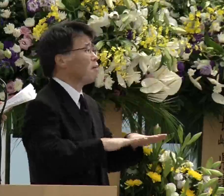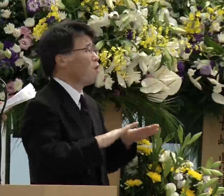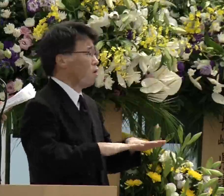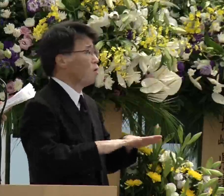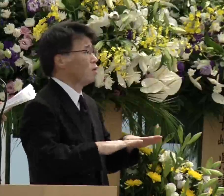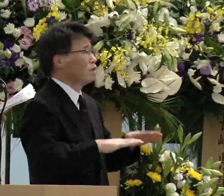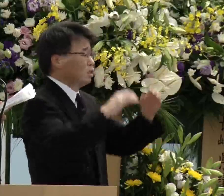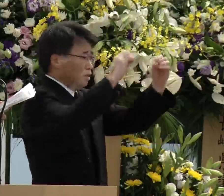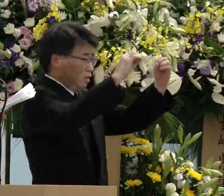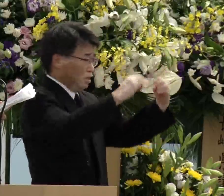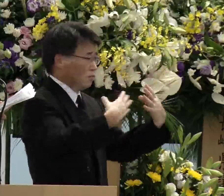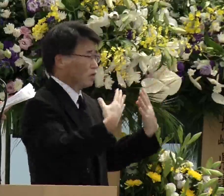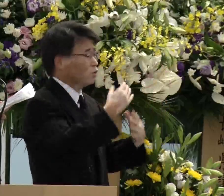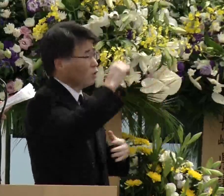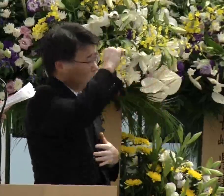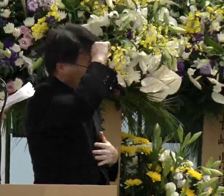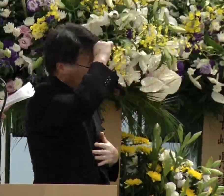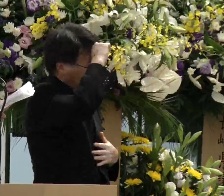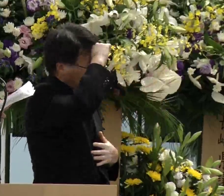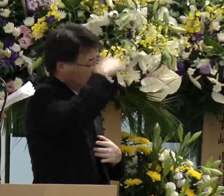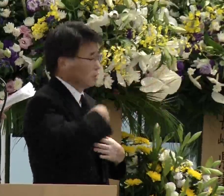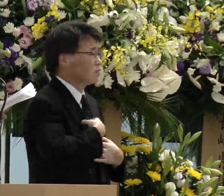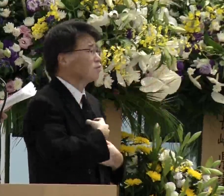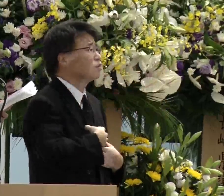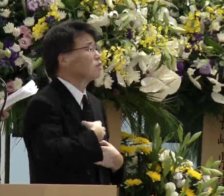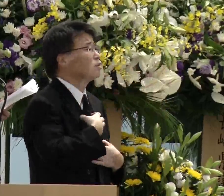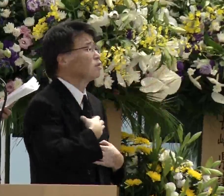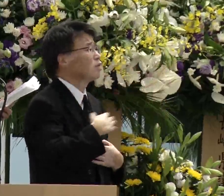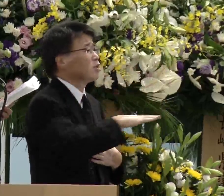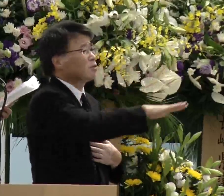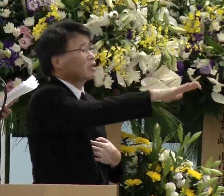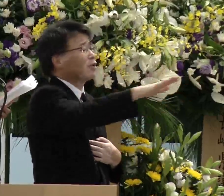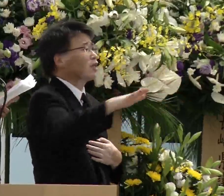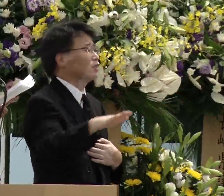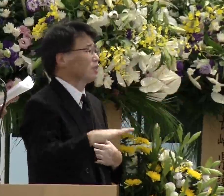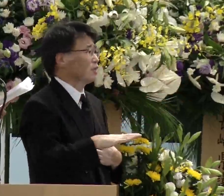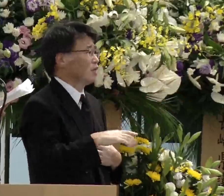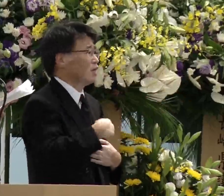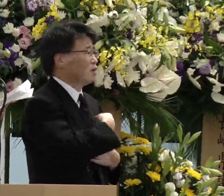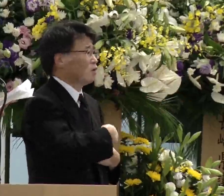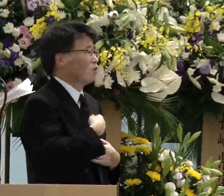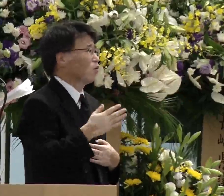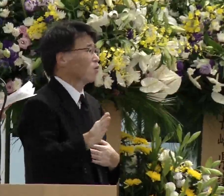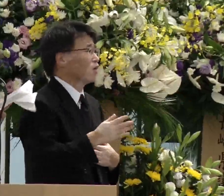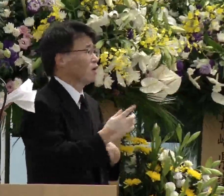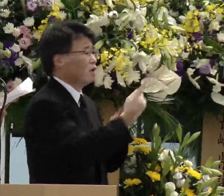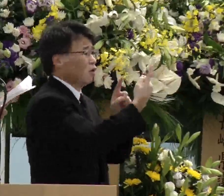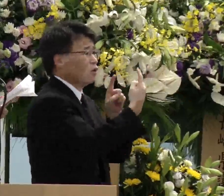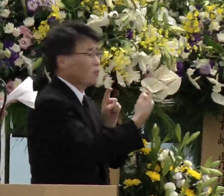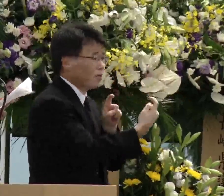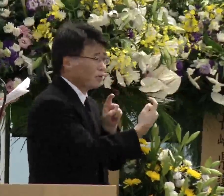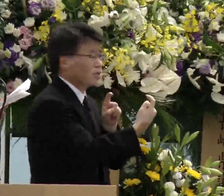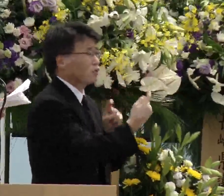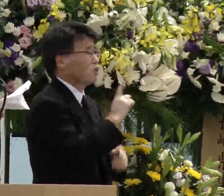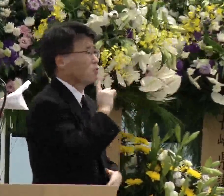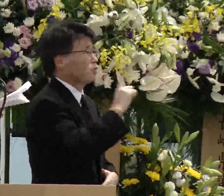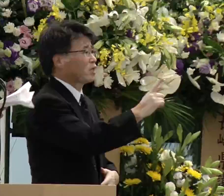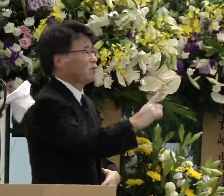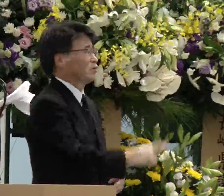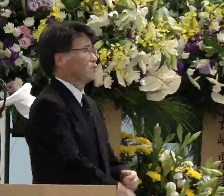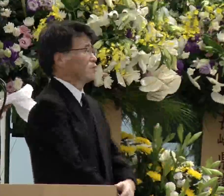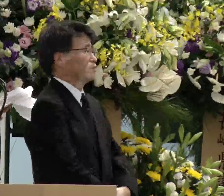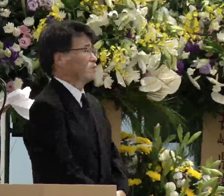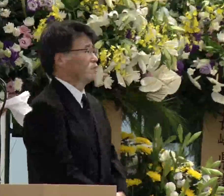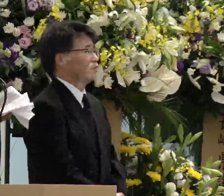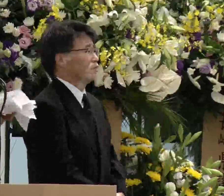I also extend my heartfelt sympathy to those still suffering from the after effects of the atomic bomb.